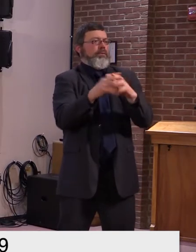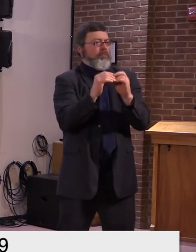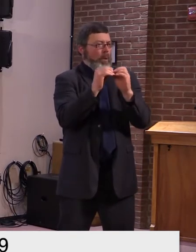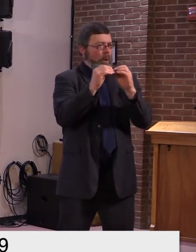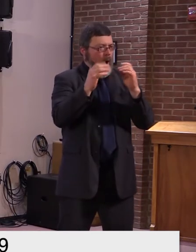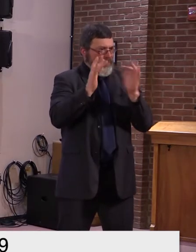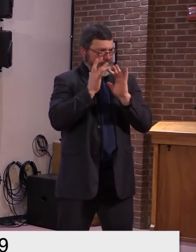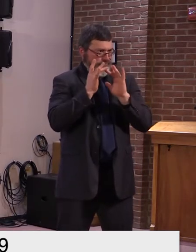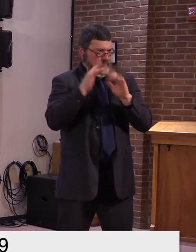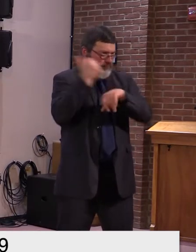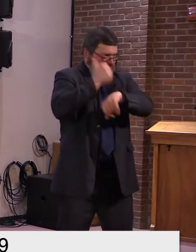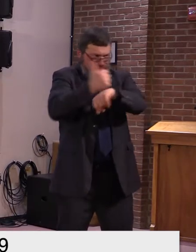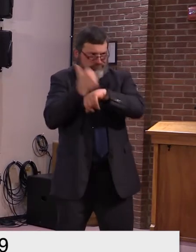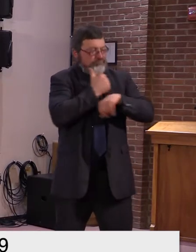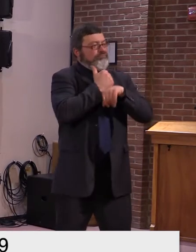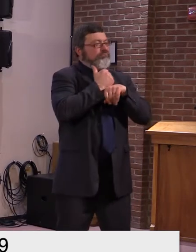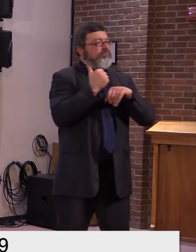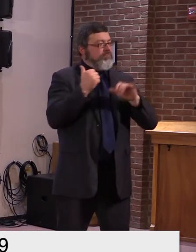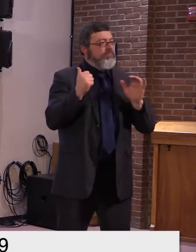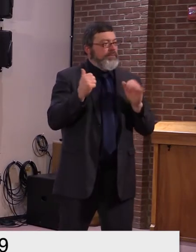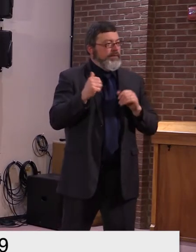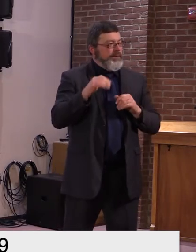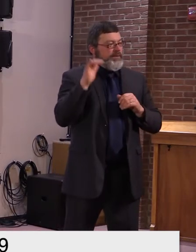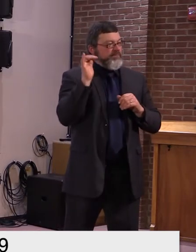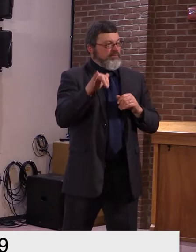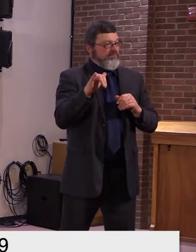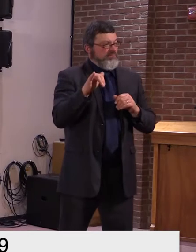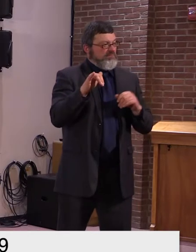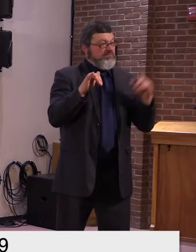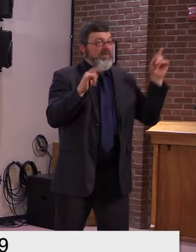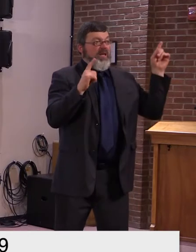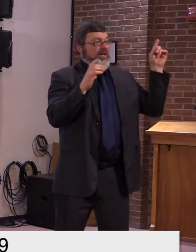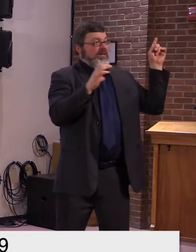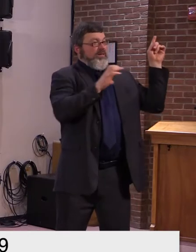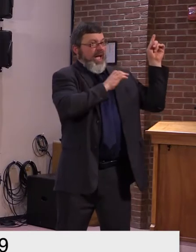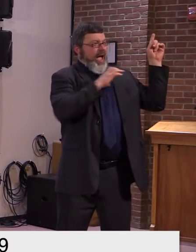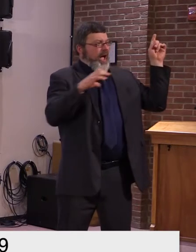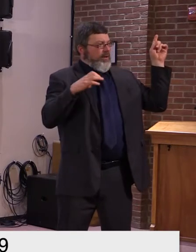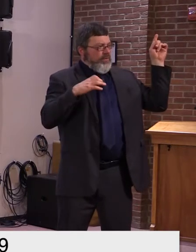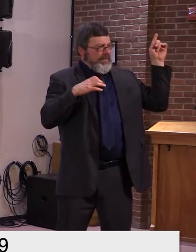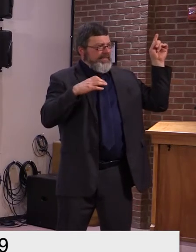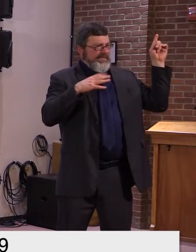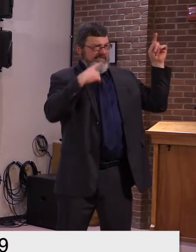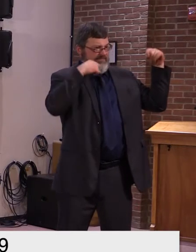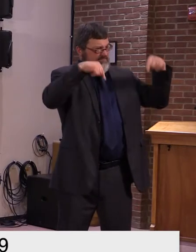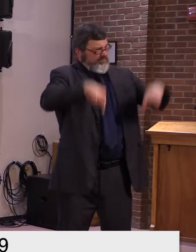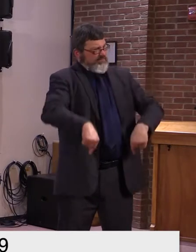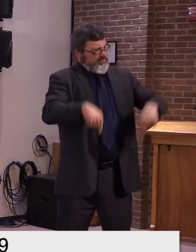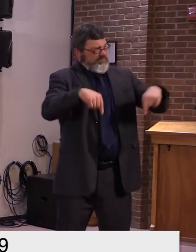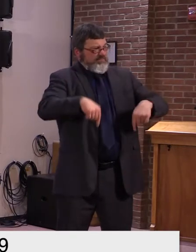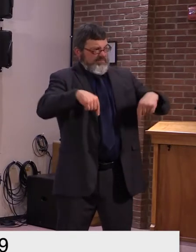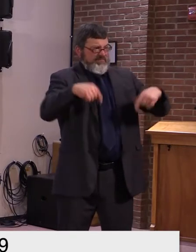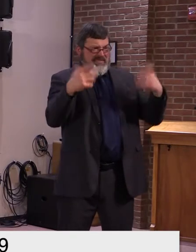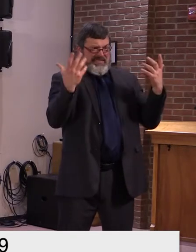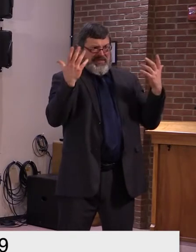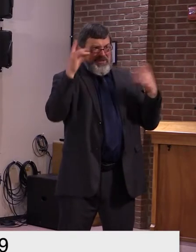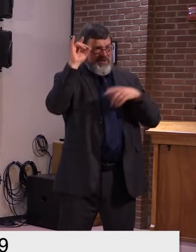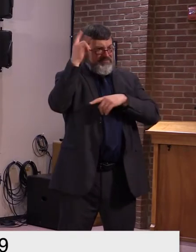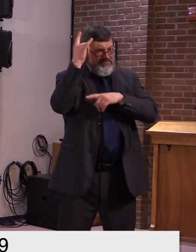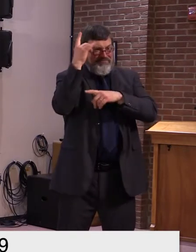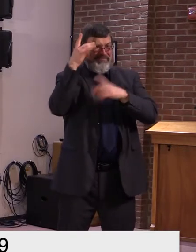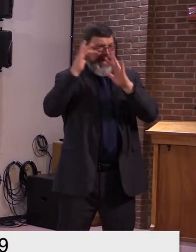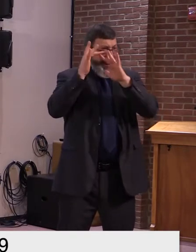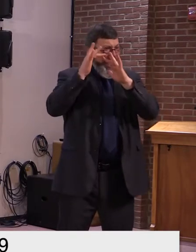having to make the case to my colleagues that rural America needed broadband because they thought we had it. Well, now with